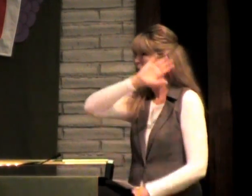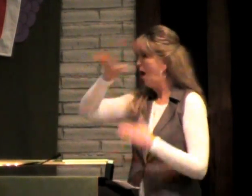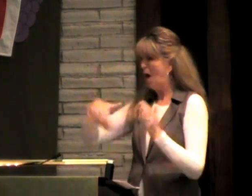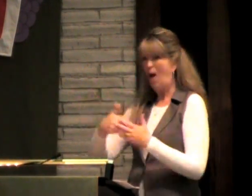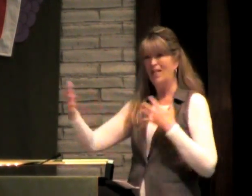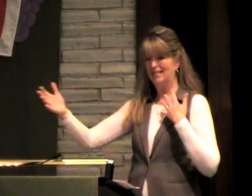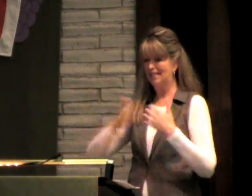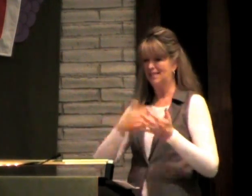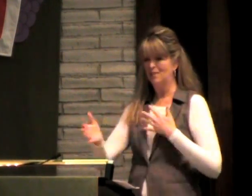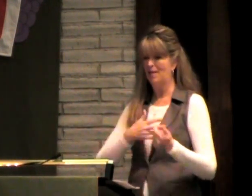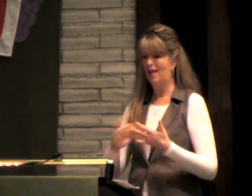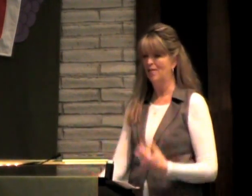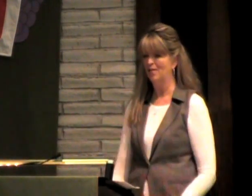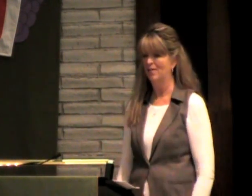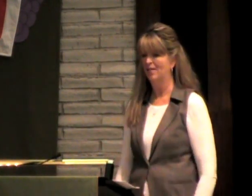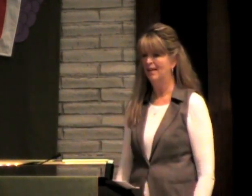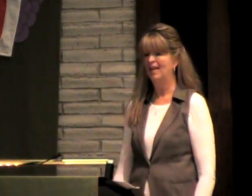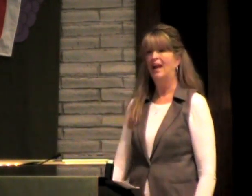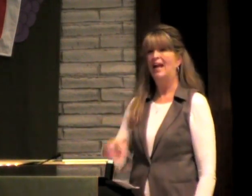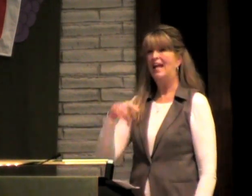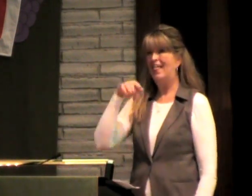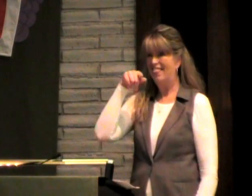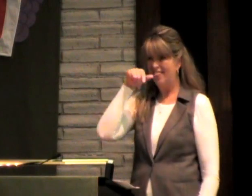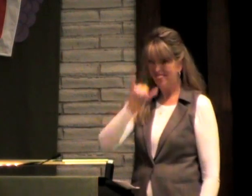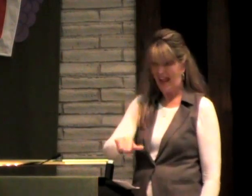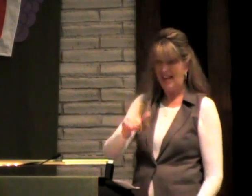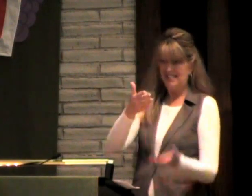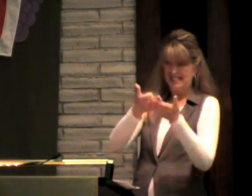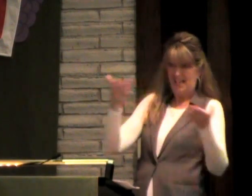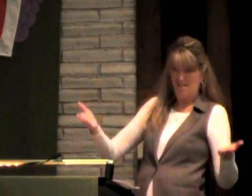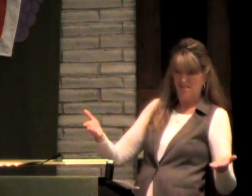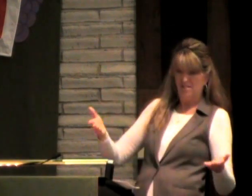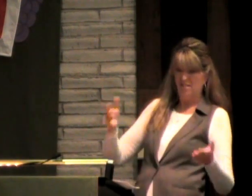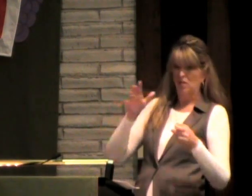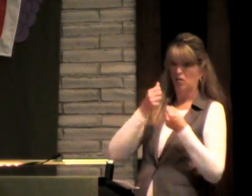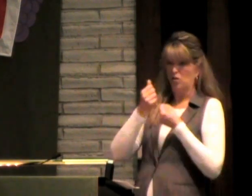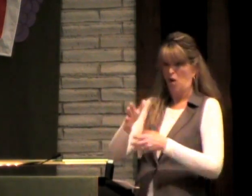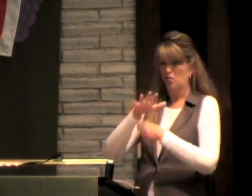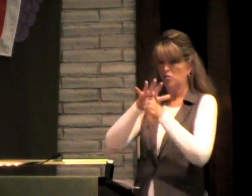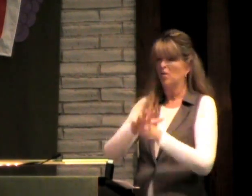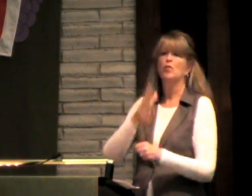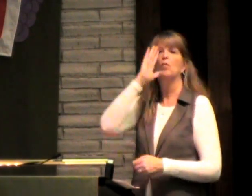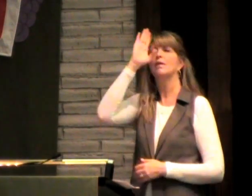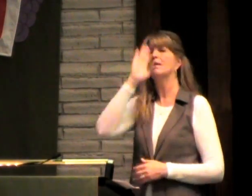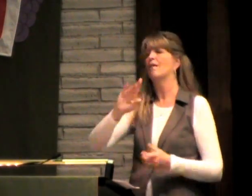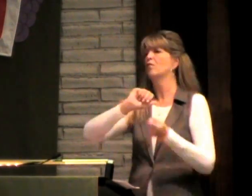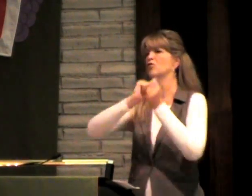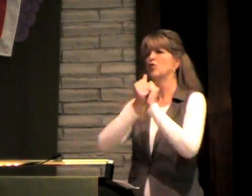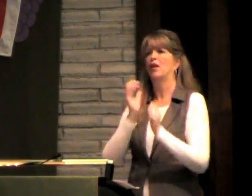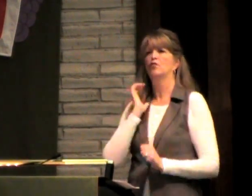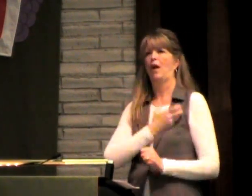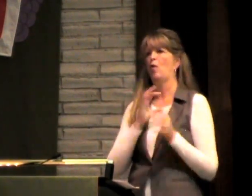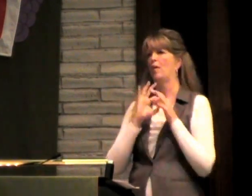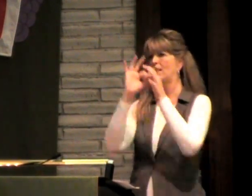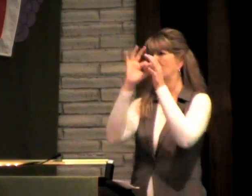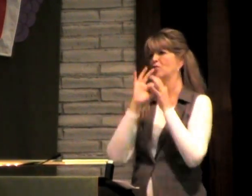are, that all is not important. That stuff that causes us stress will